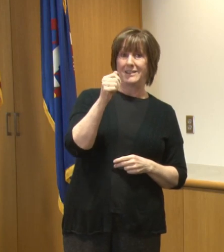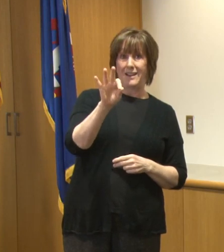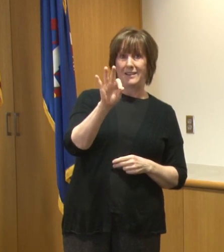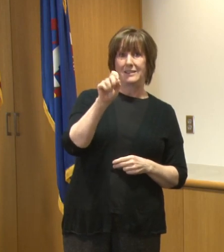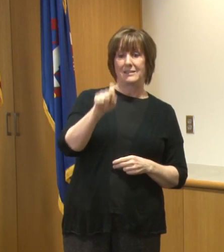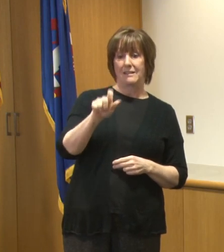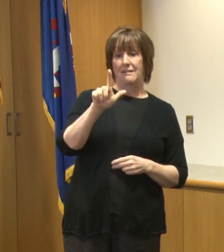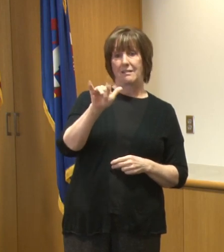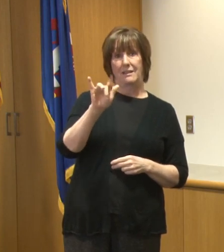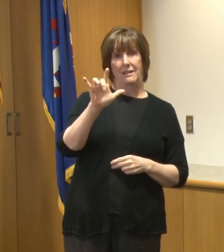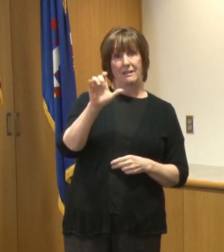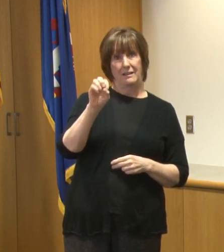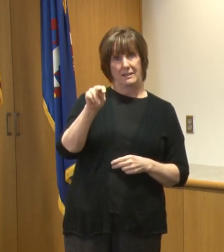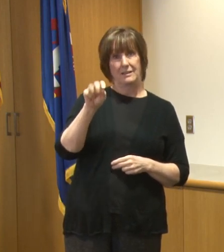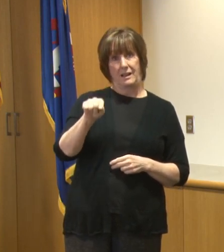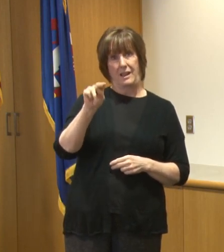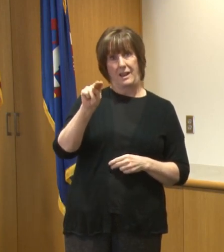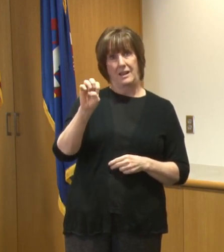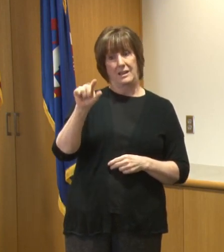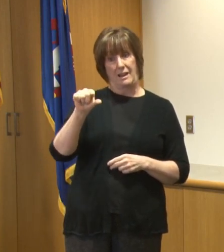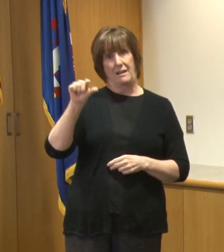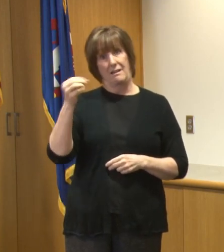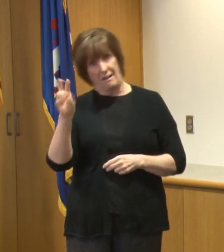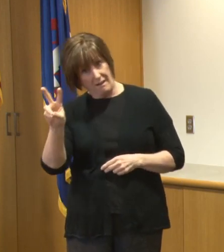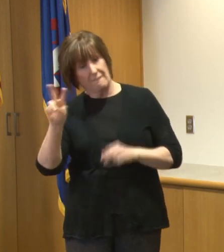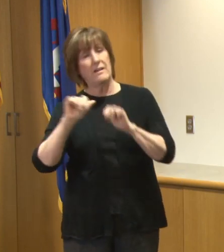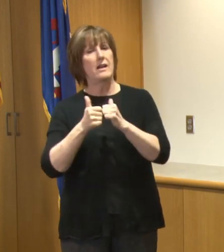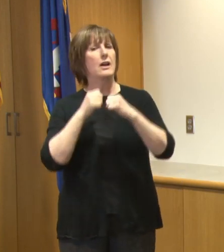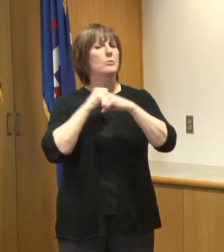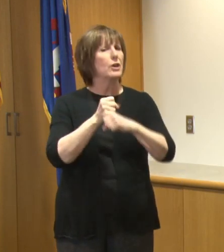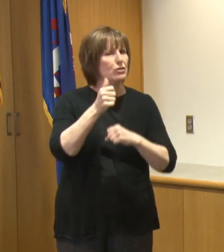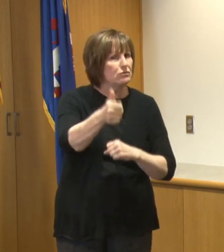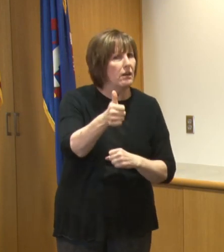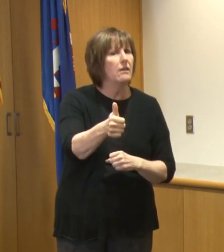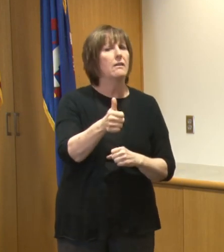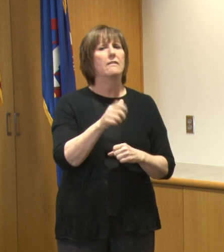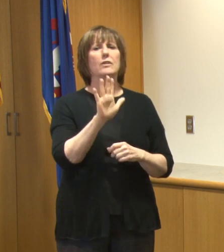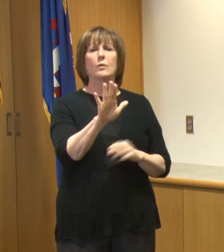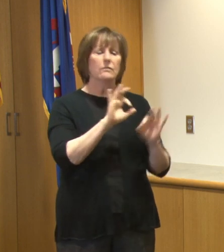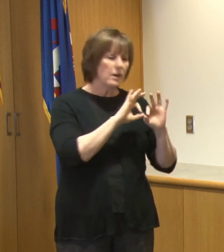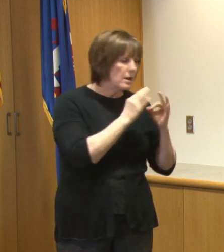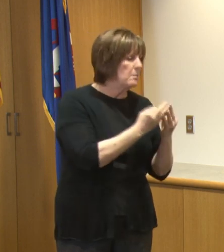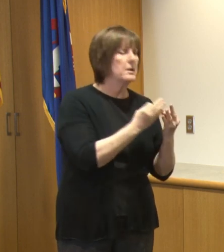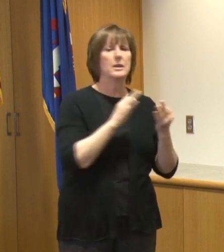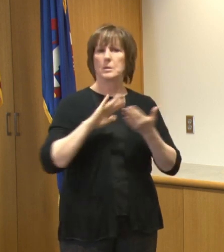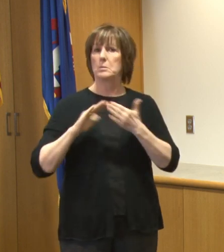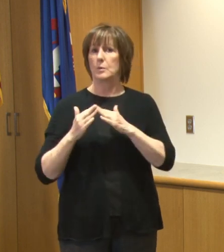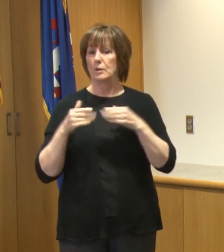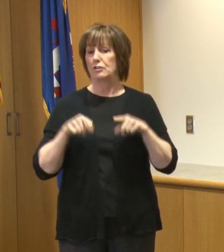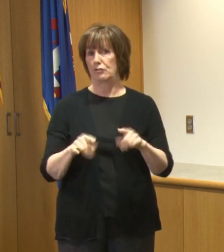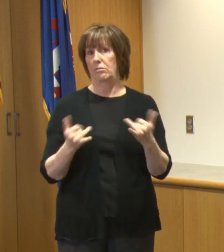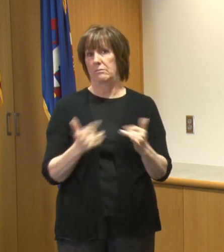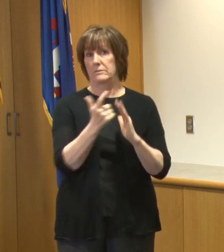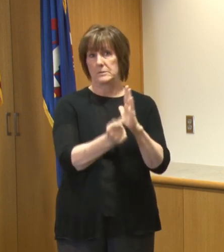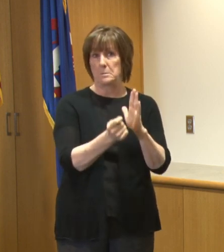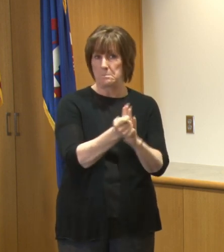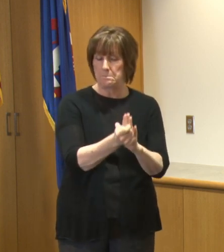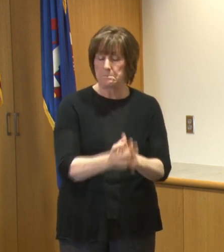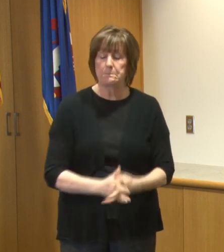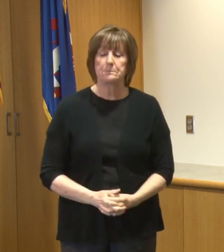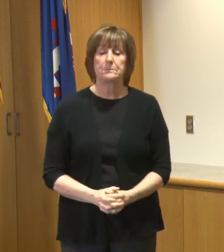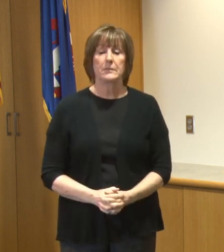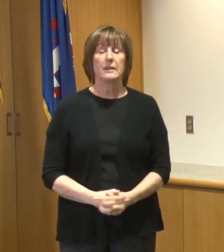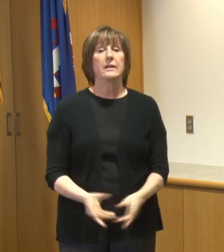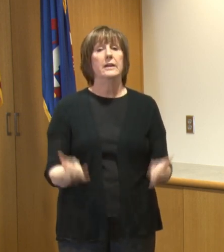covid19.lincoln.ne.gov, for the latest information about how you can protect yourself, your loved ones, and our community during this pandemic. At